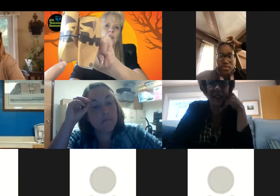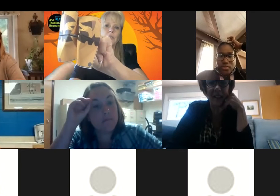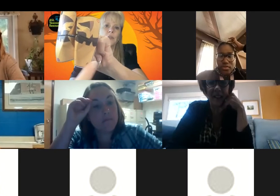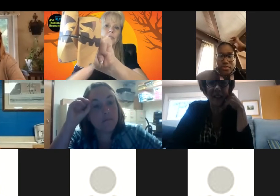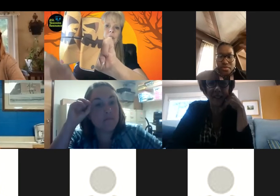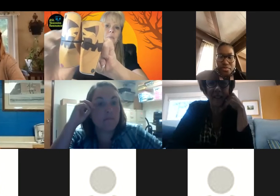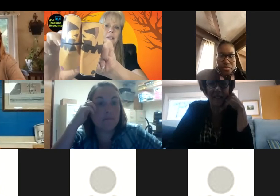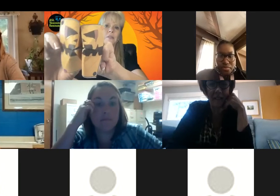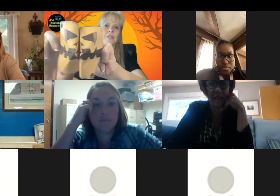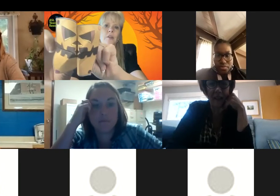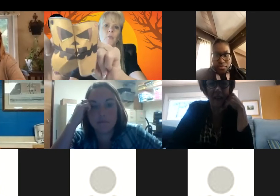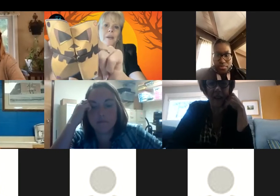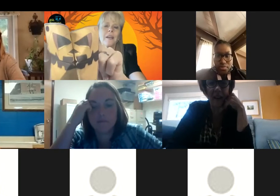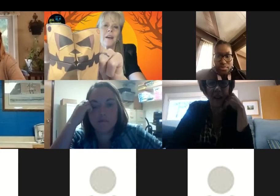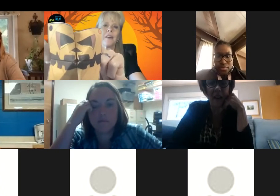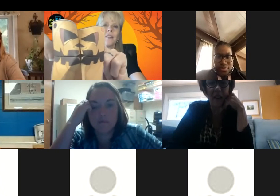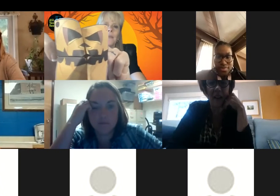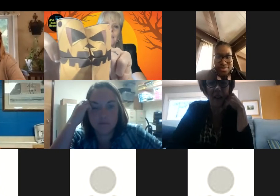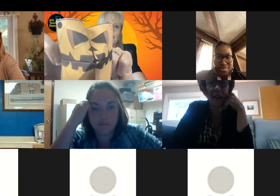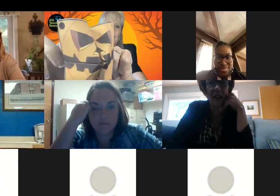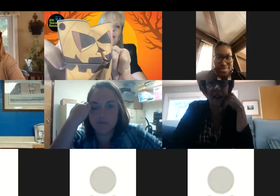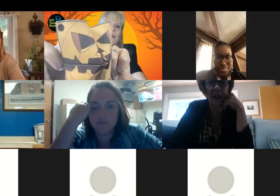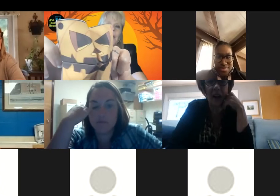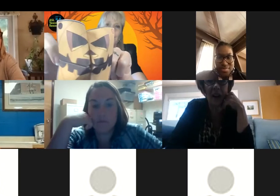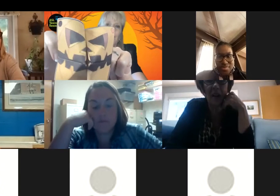the circles in the middle. So pick a color.